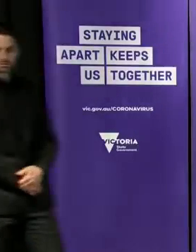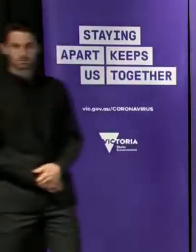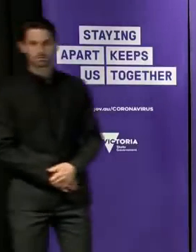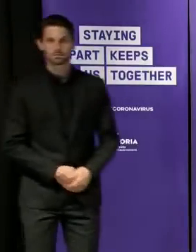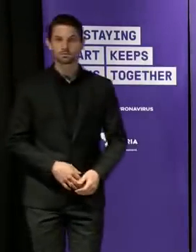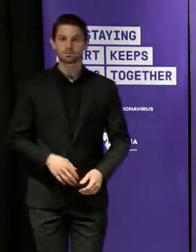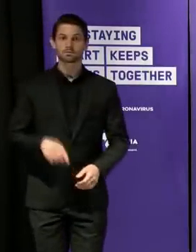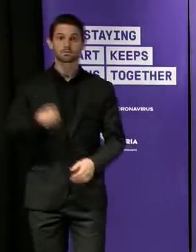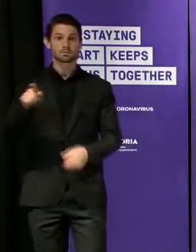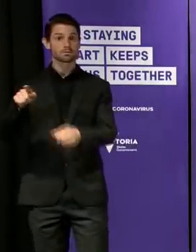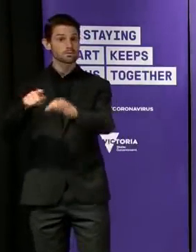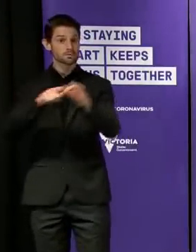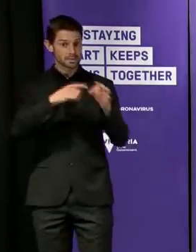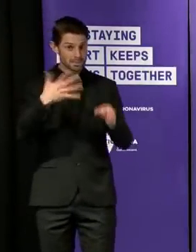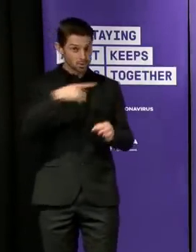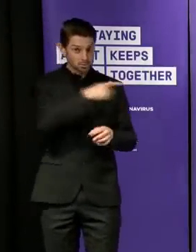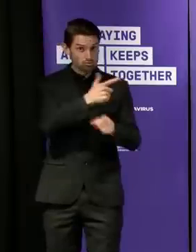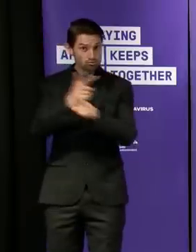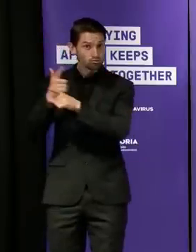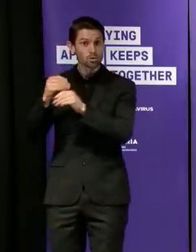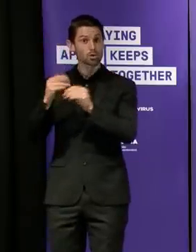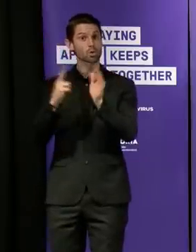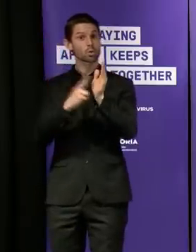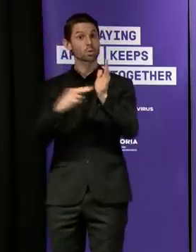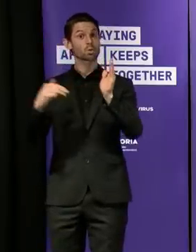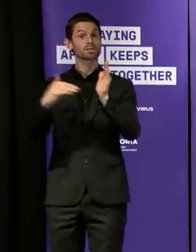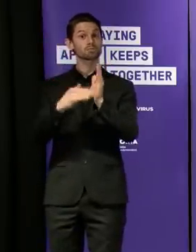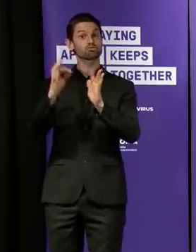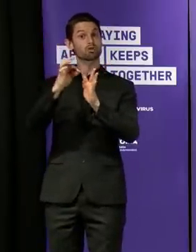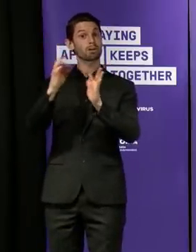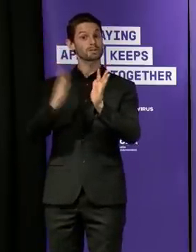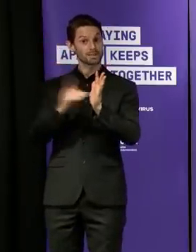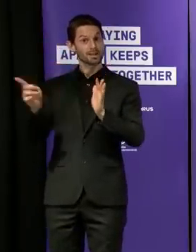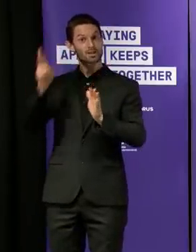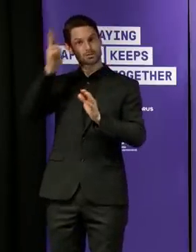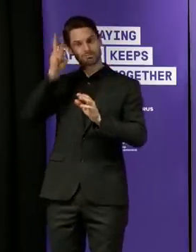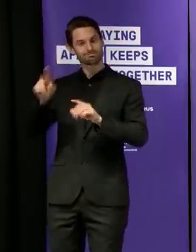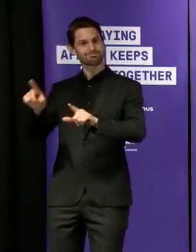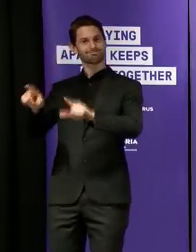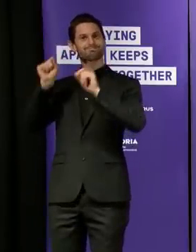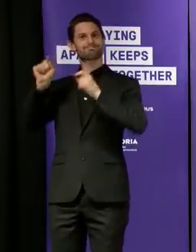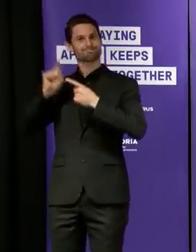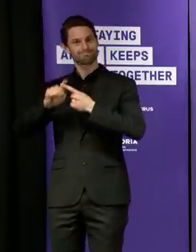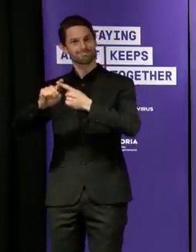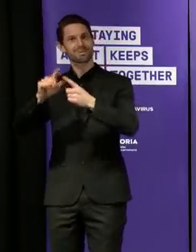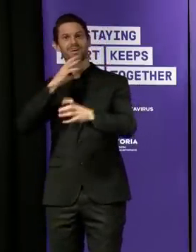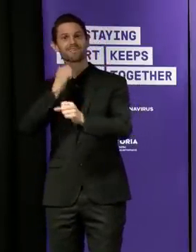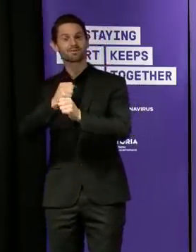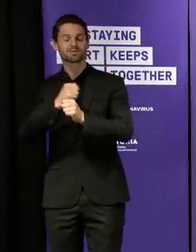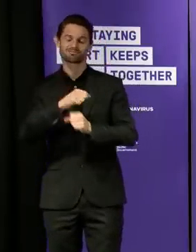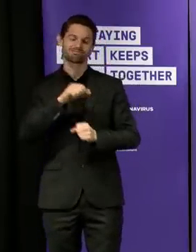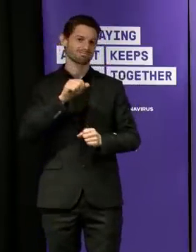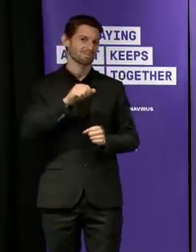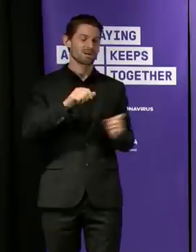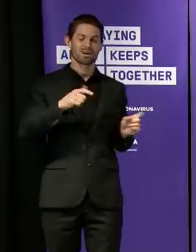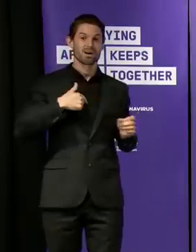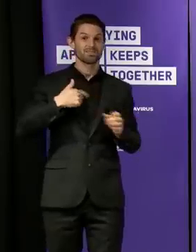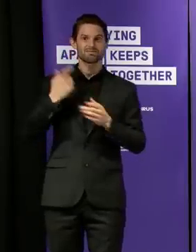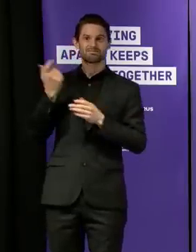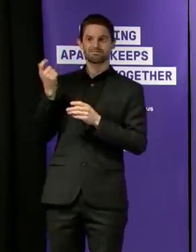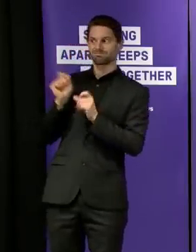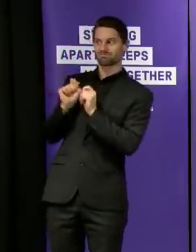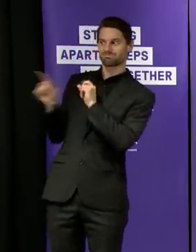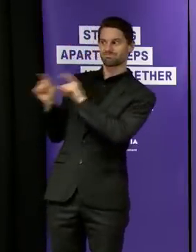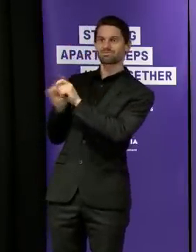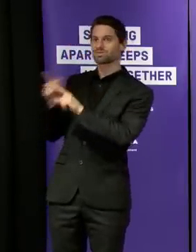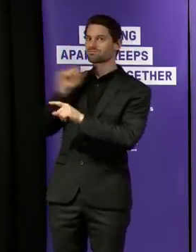last night. I sent her a text, and we were texting back and forth a bit. It's a fantastic victory for her, and I think it's a great moment for New Zealand that they've made